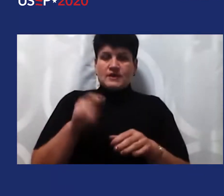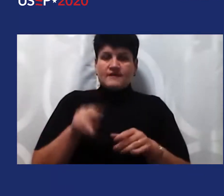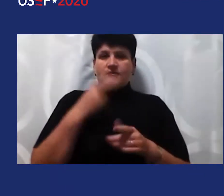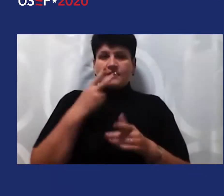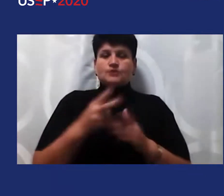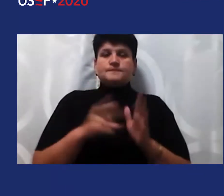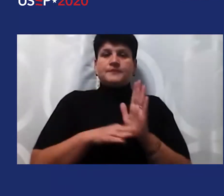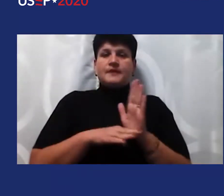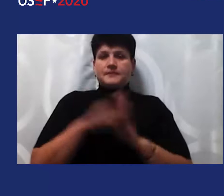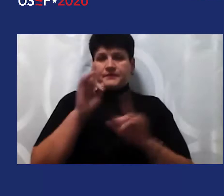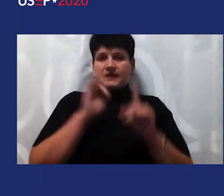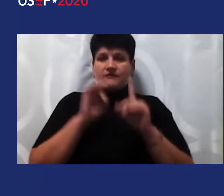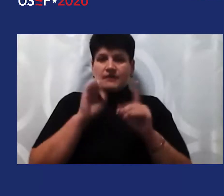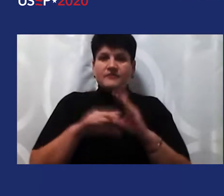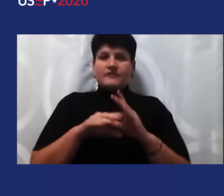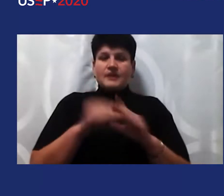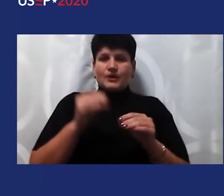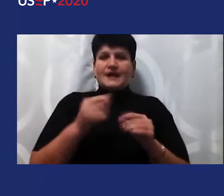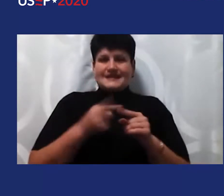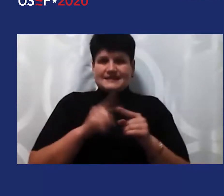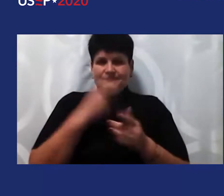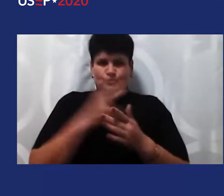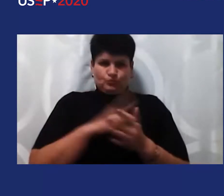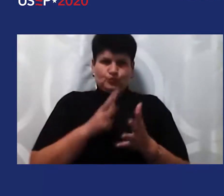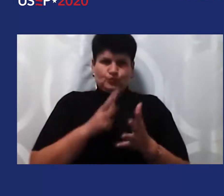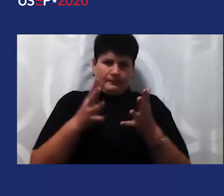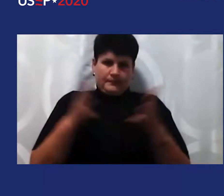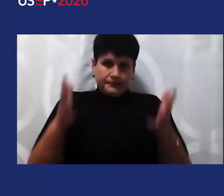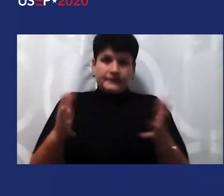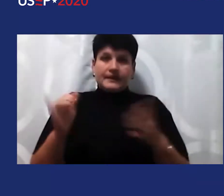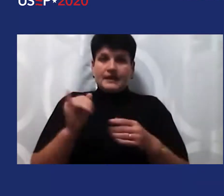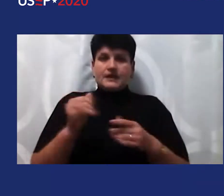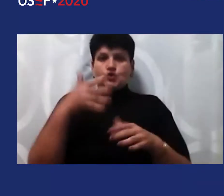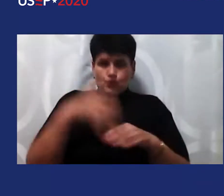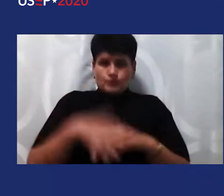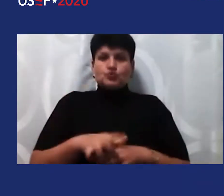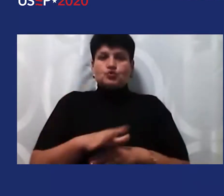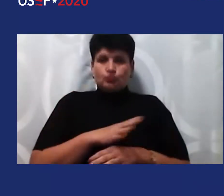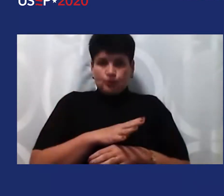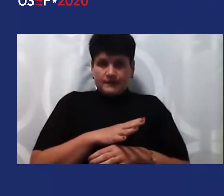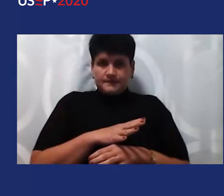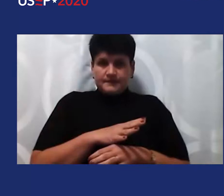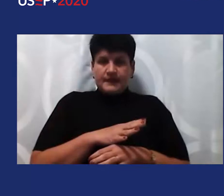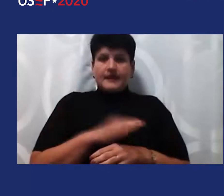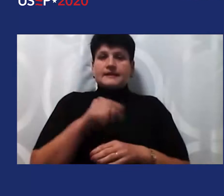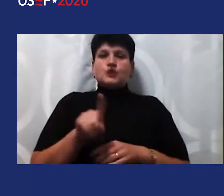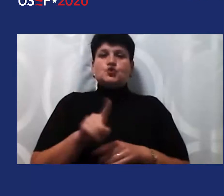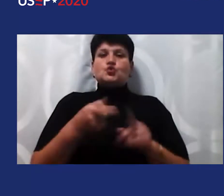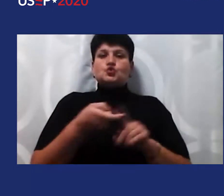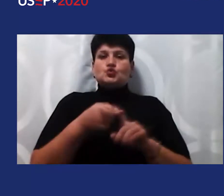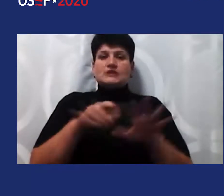their own strategy of running Facebook accounts. Clearly, during